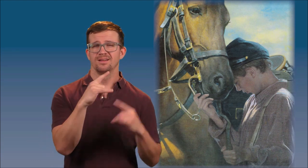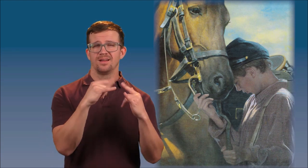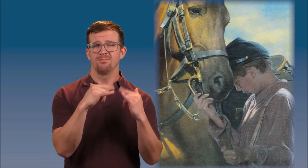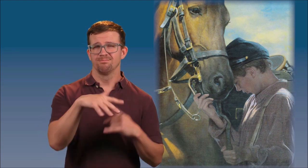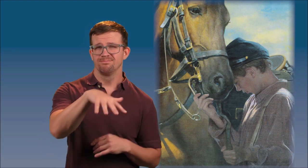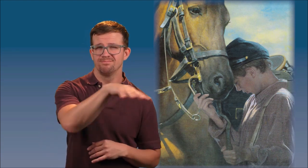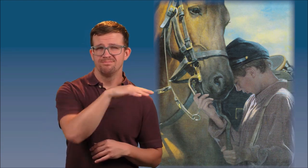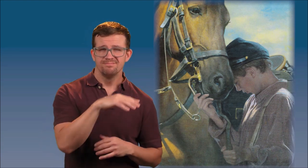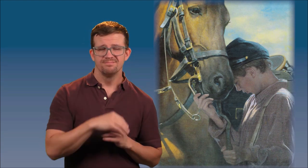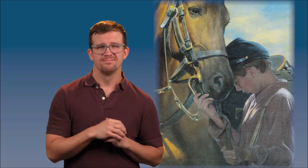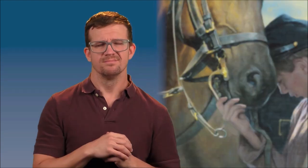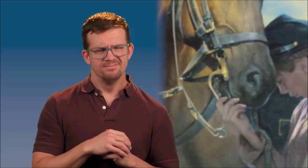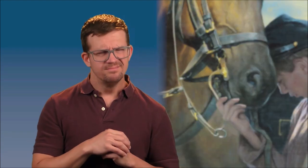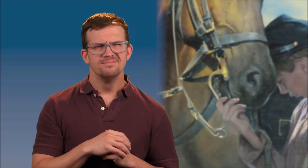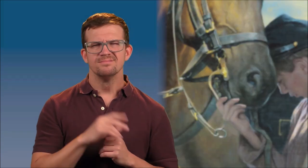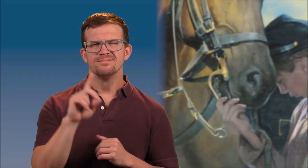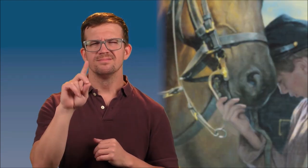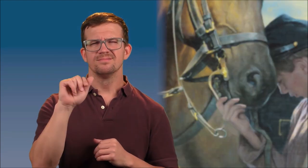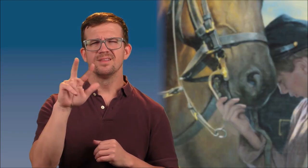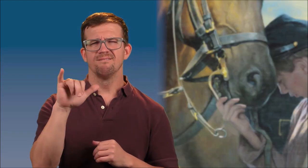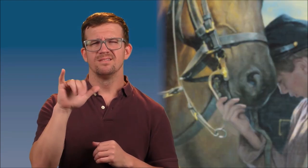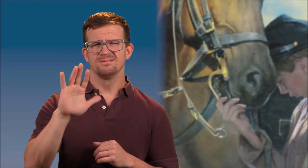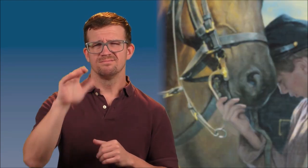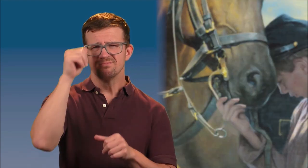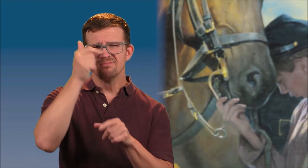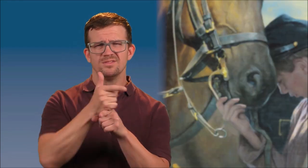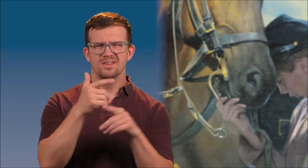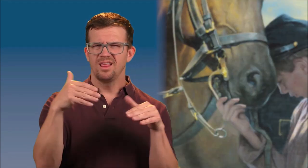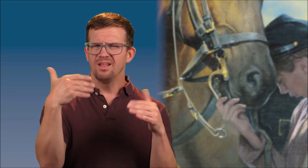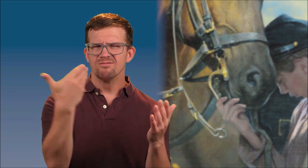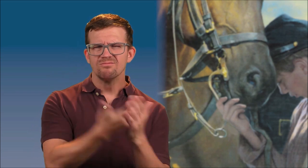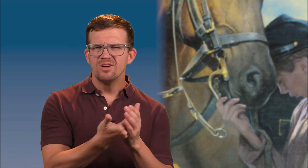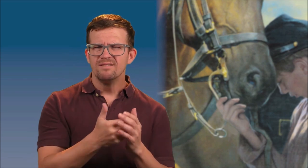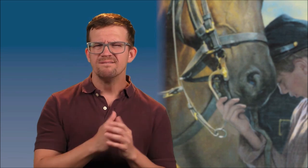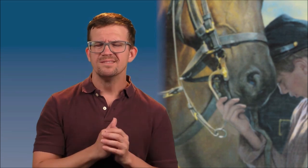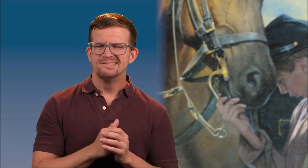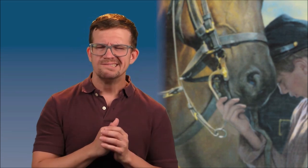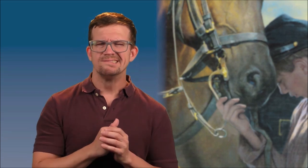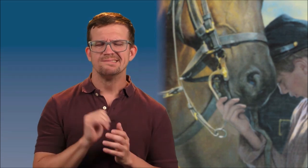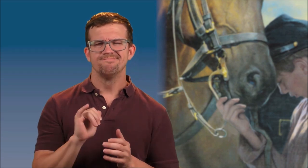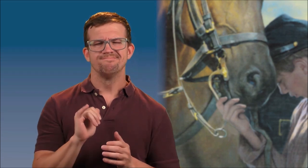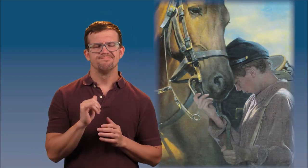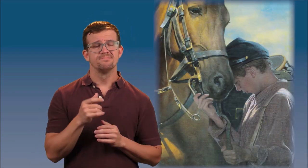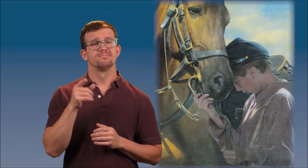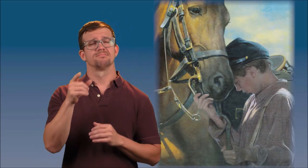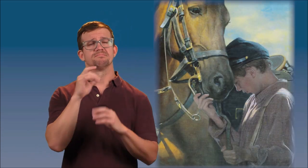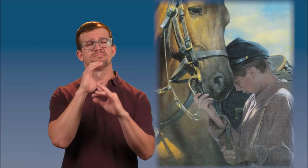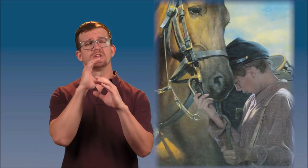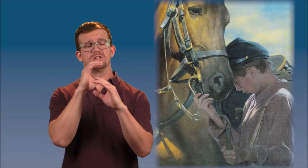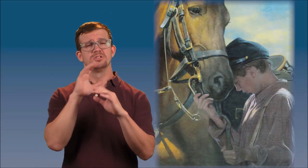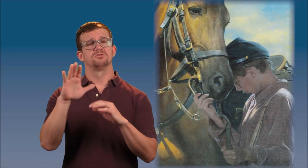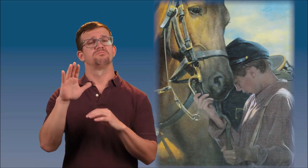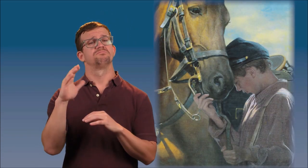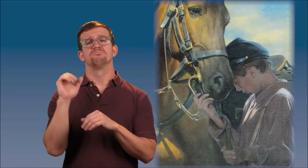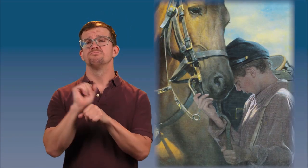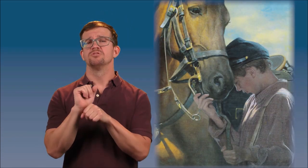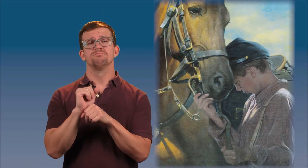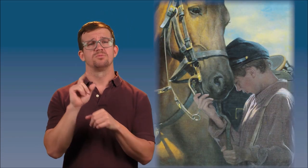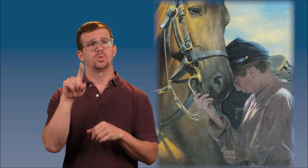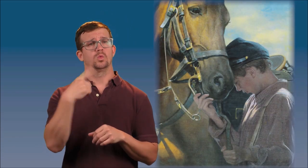When Gabe got back to camp, Davy hadn't returned. But there were other duties for a bugle boy